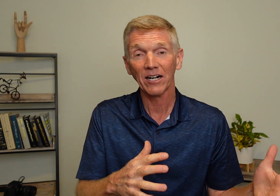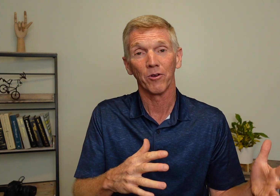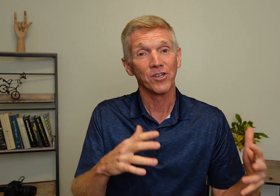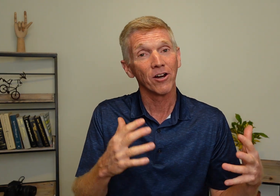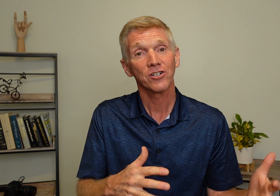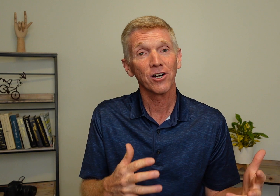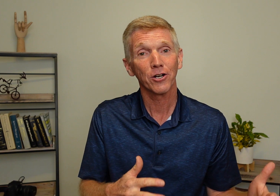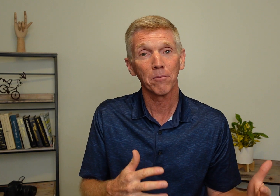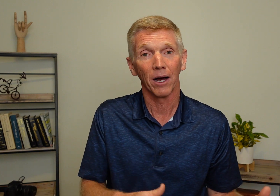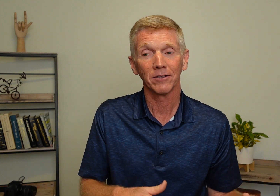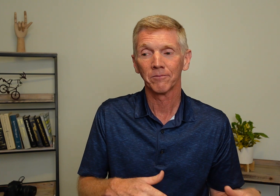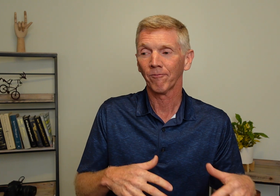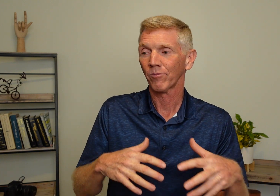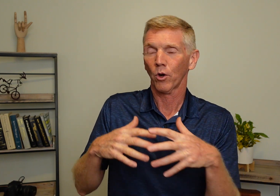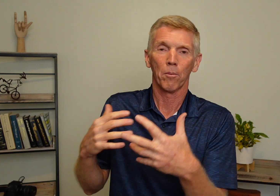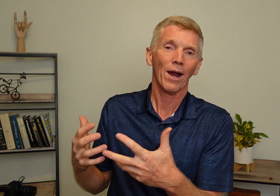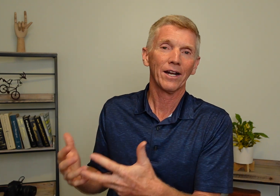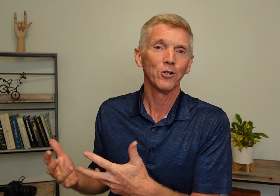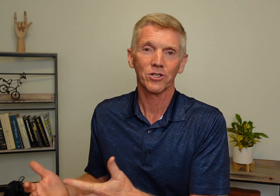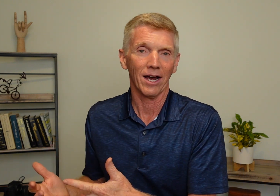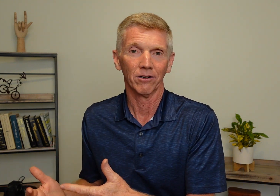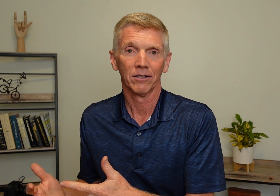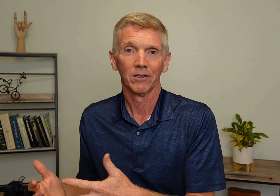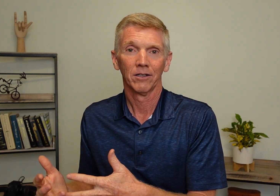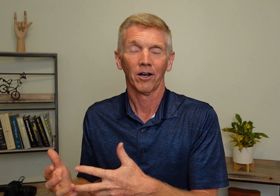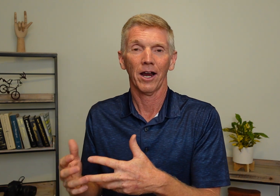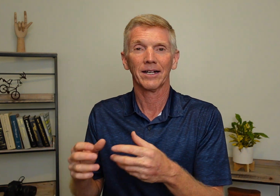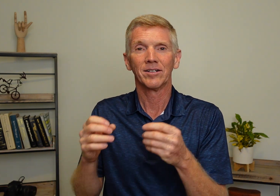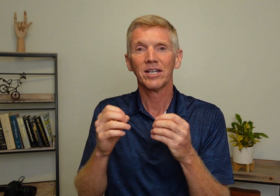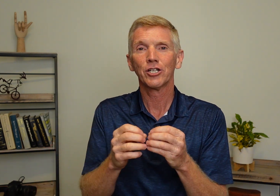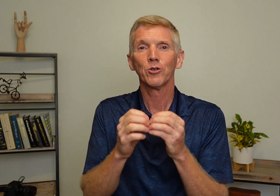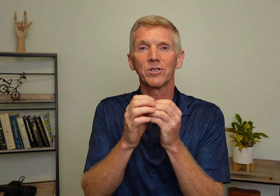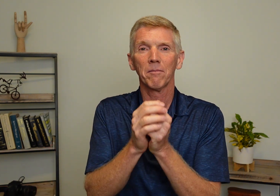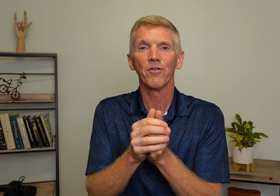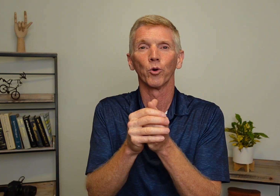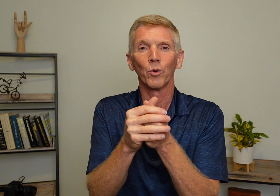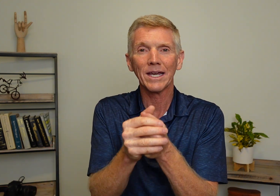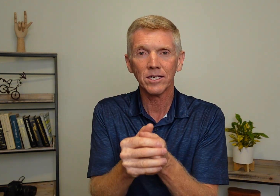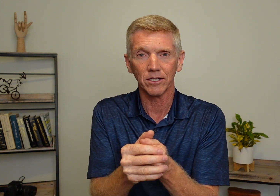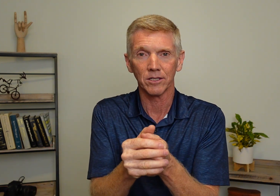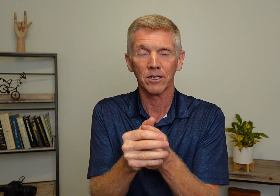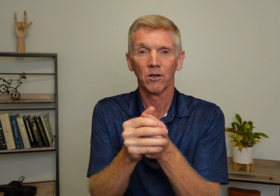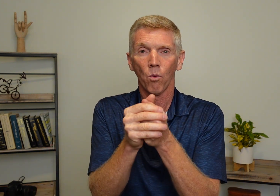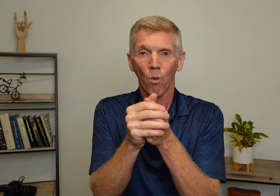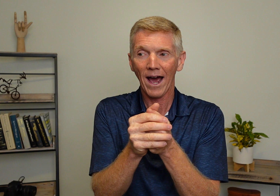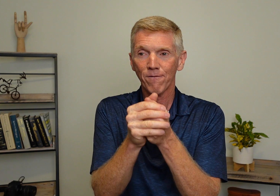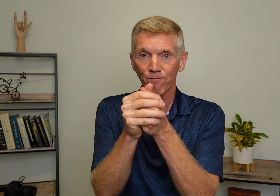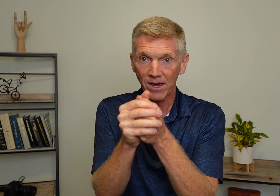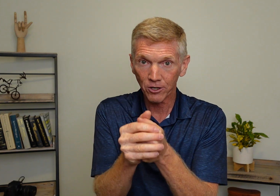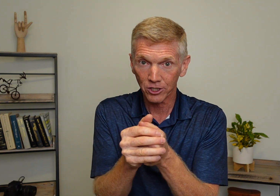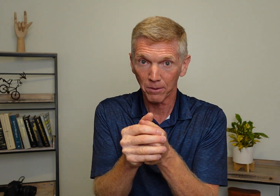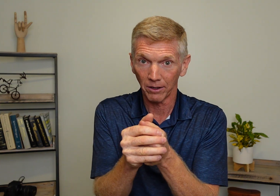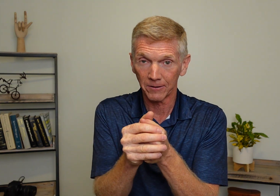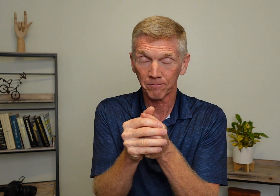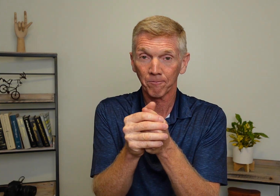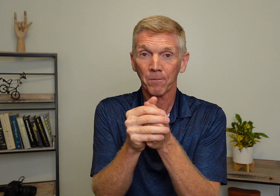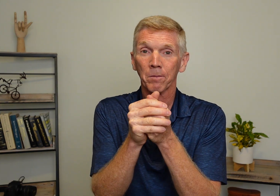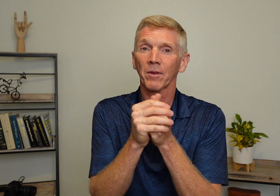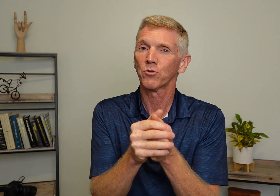with years under your belt or a brand new signer. All right, I'm going to teach you some of the reasons why fingerspelling is one of